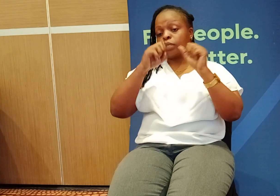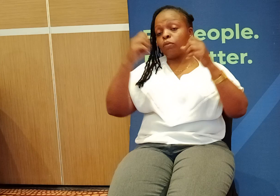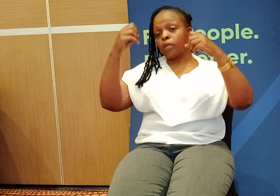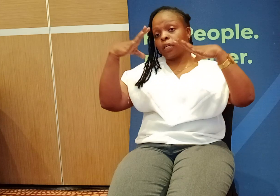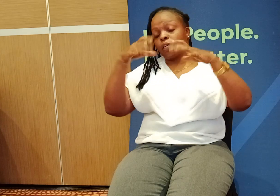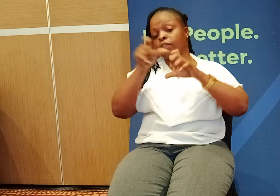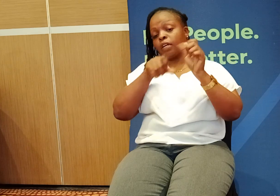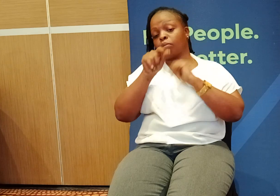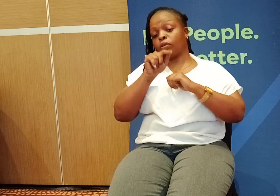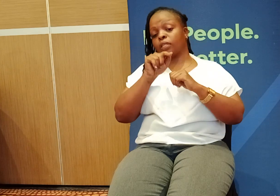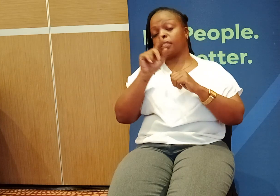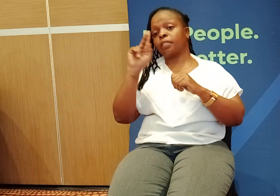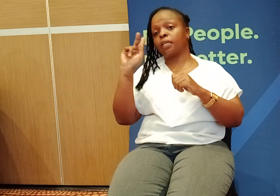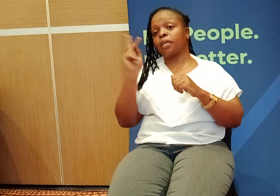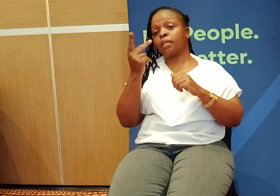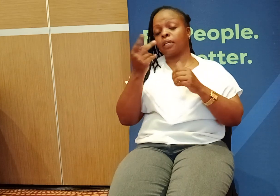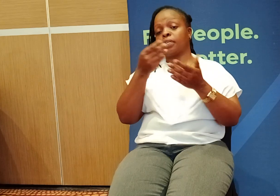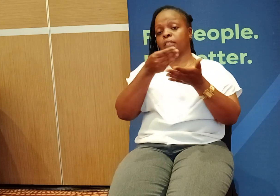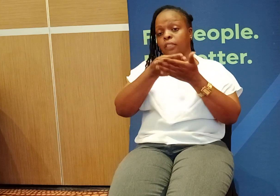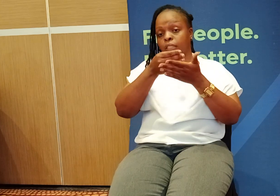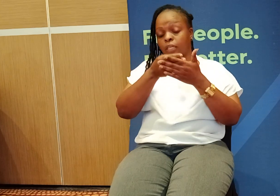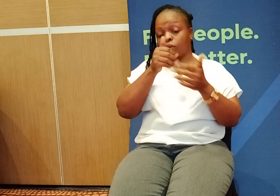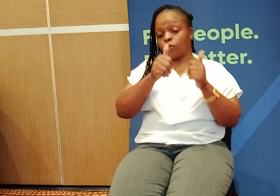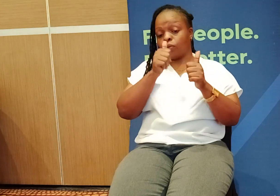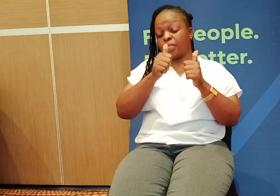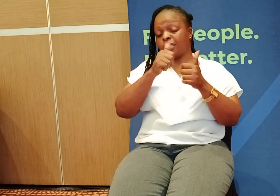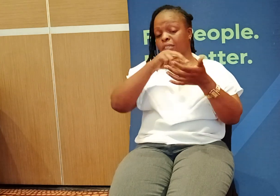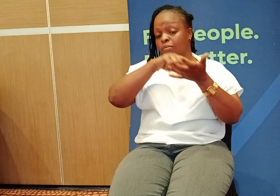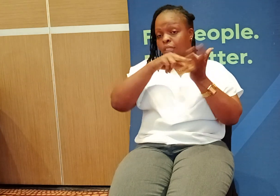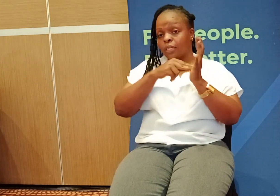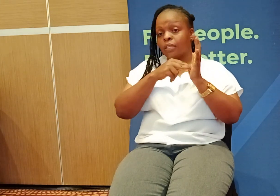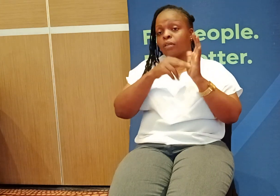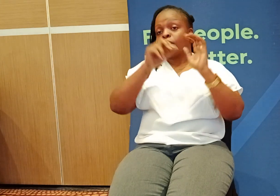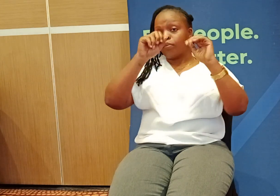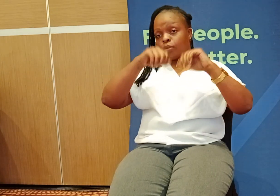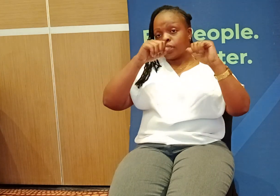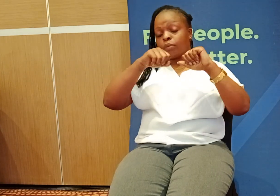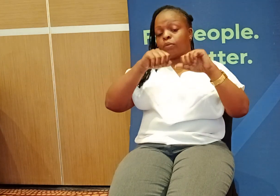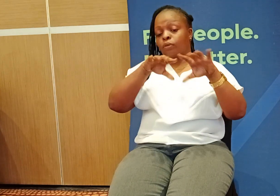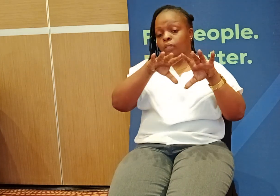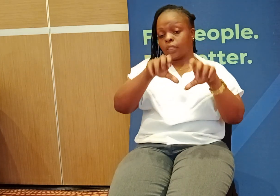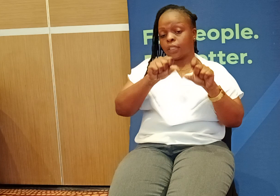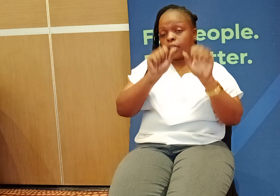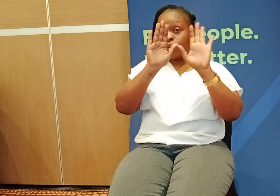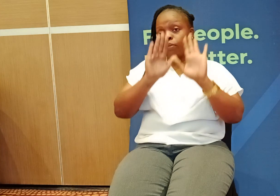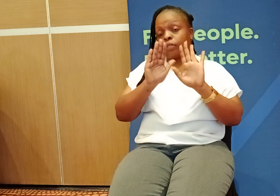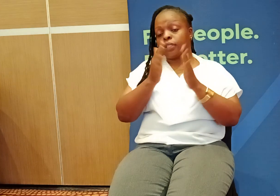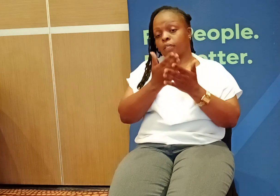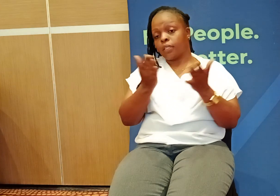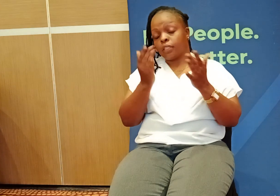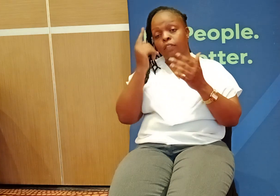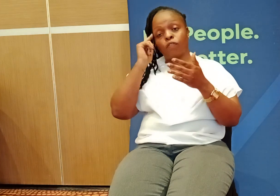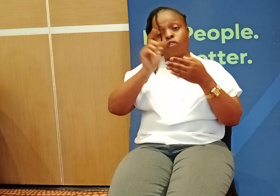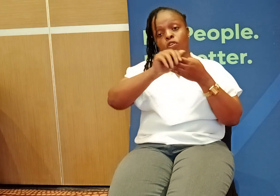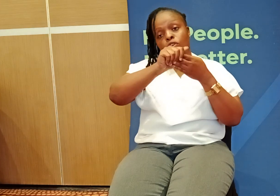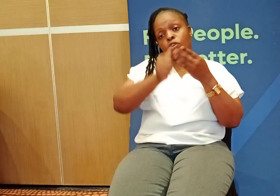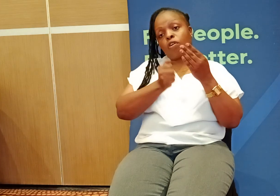shilling, that had meant that we needed to take significant hit, particularly on dollar-denominated